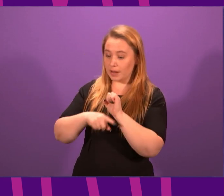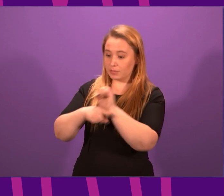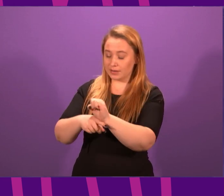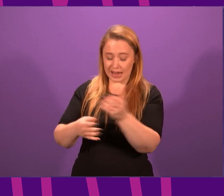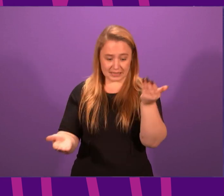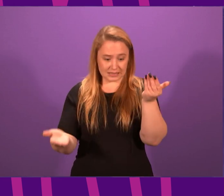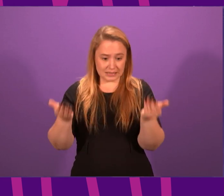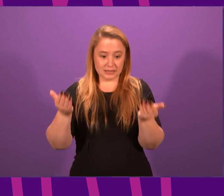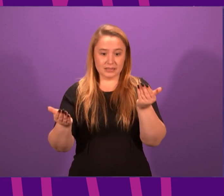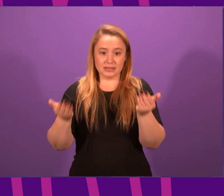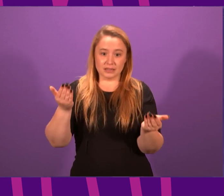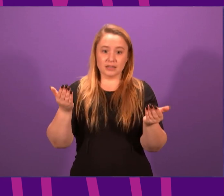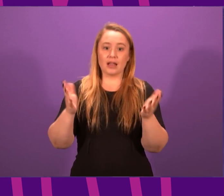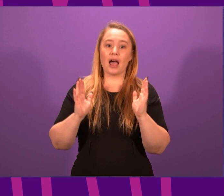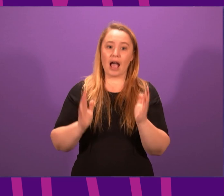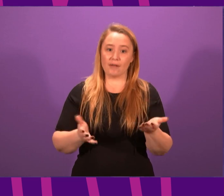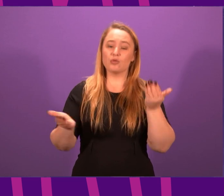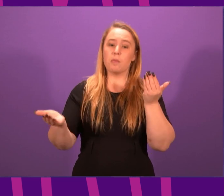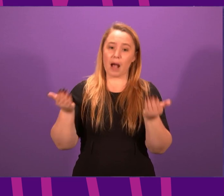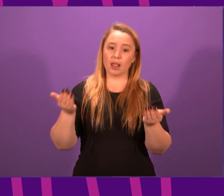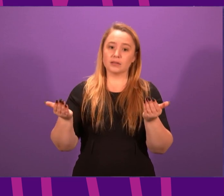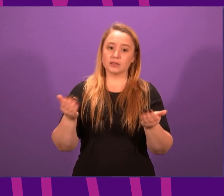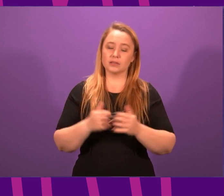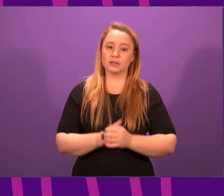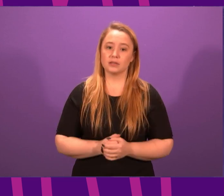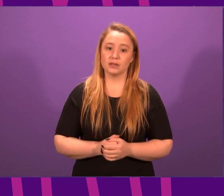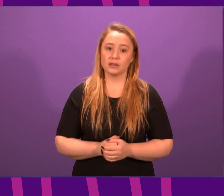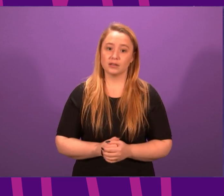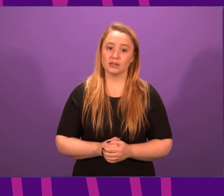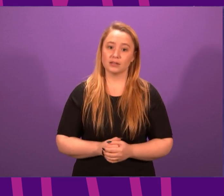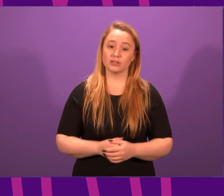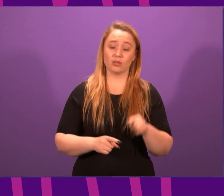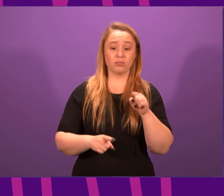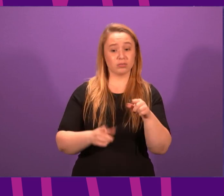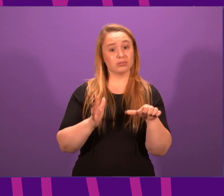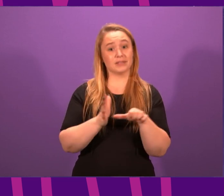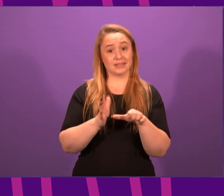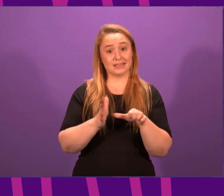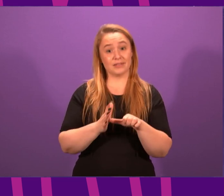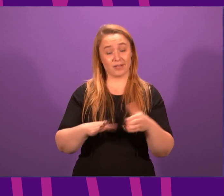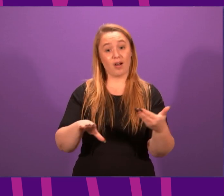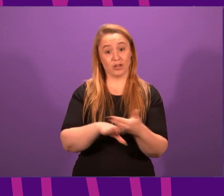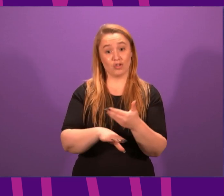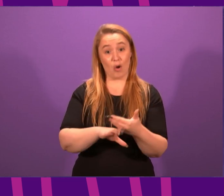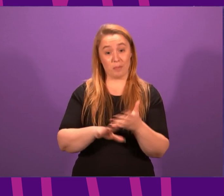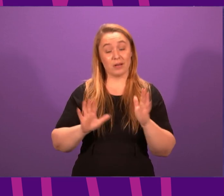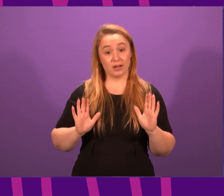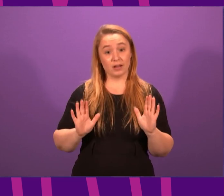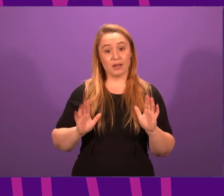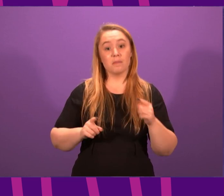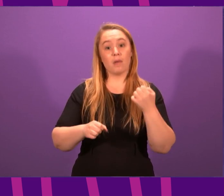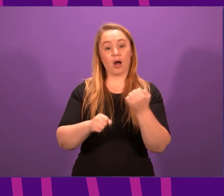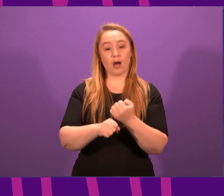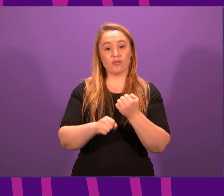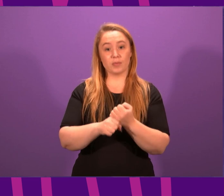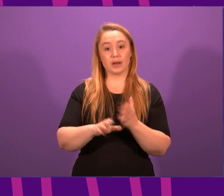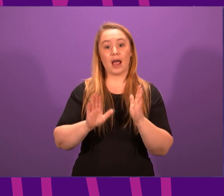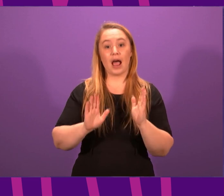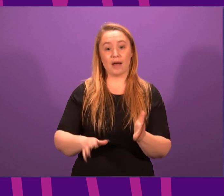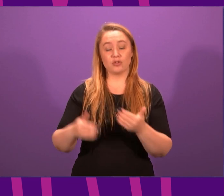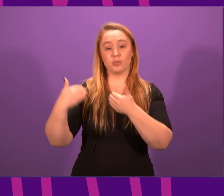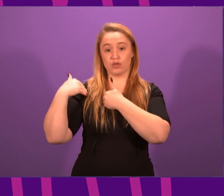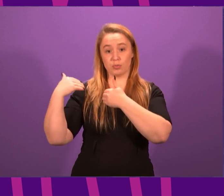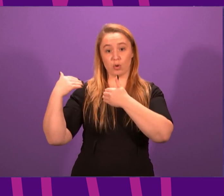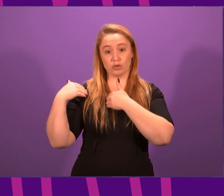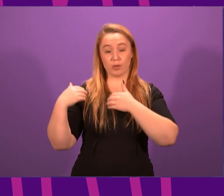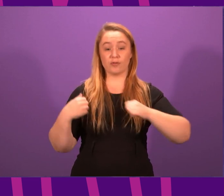the fabric of our society. I don't envy them, but it's vital that the government carries the country with them on this